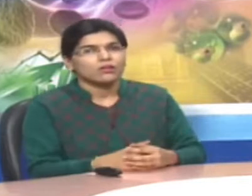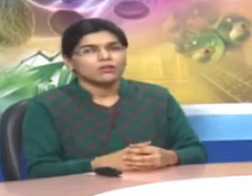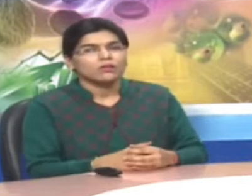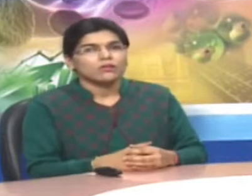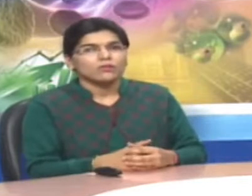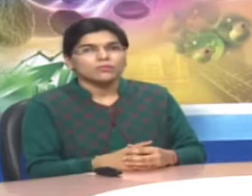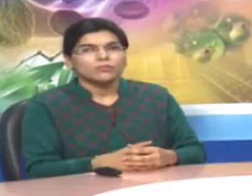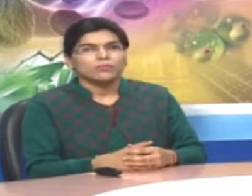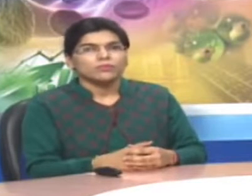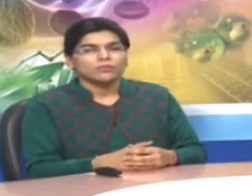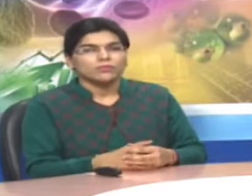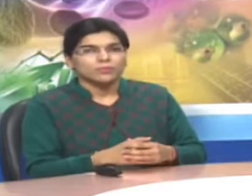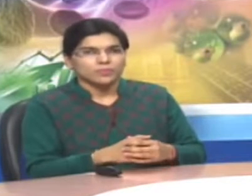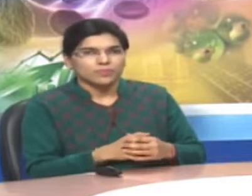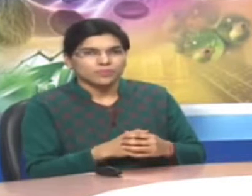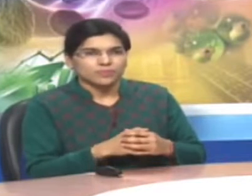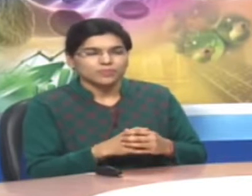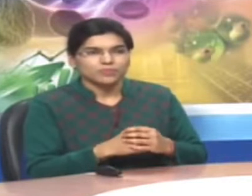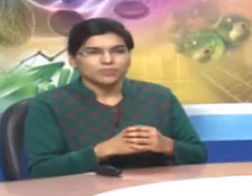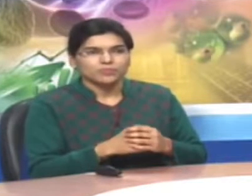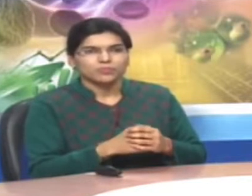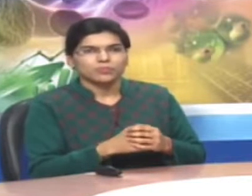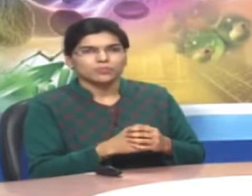Gerard says, You're